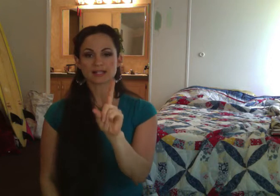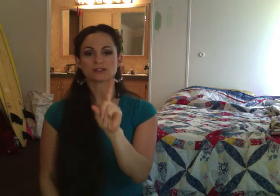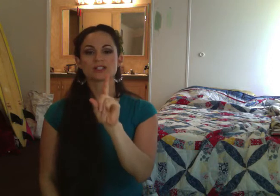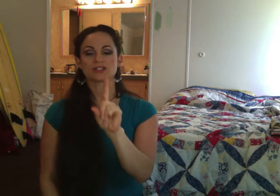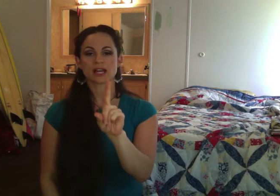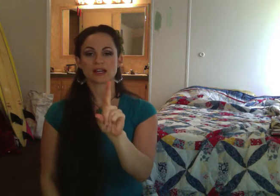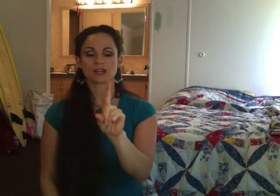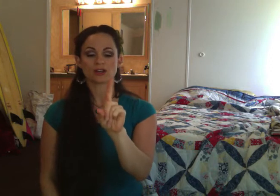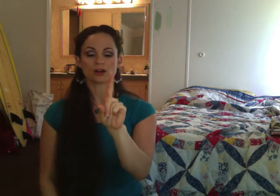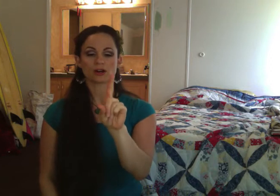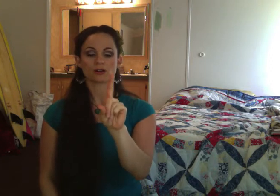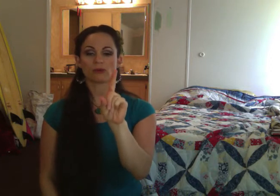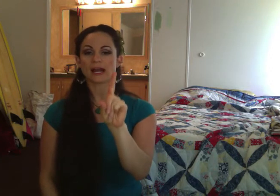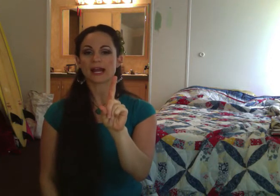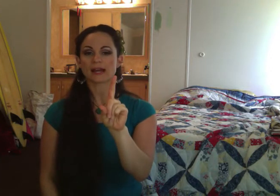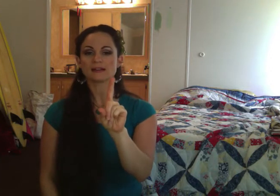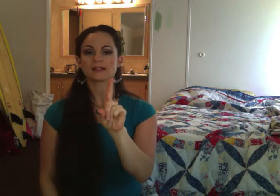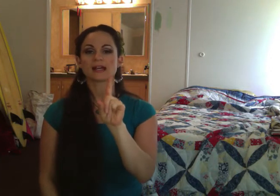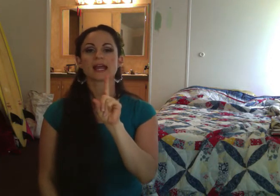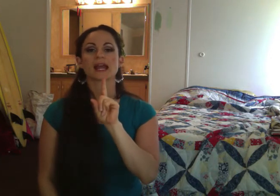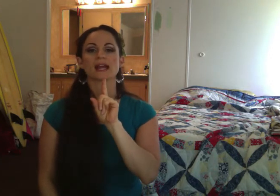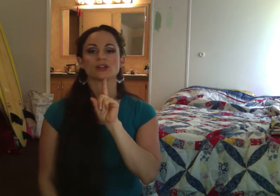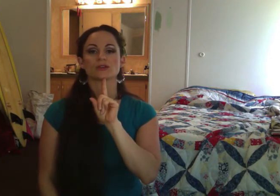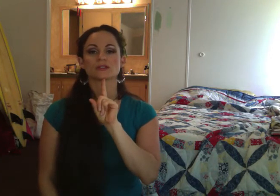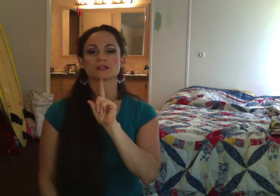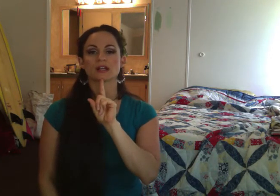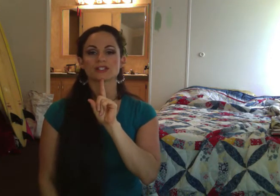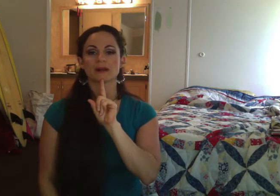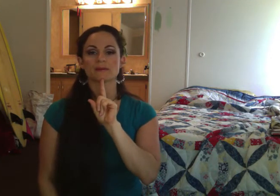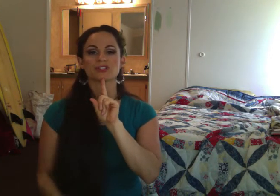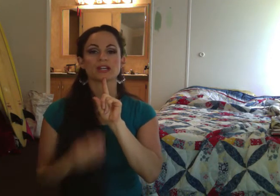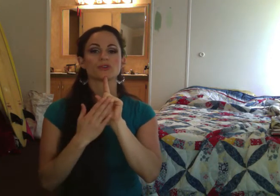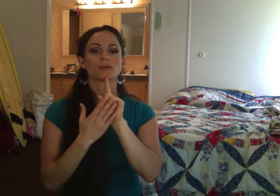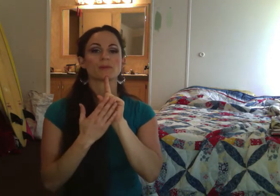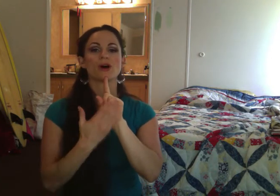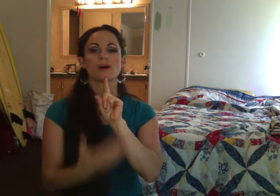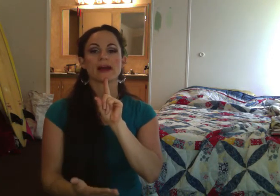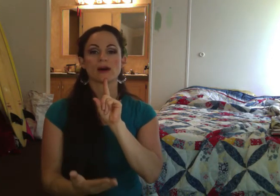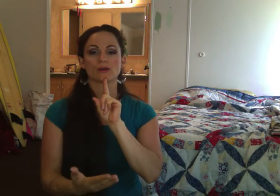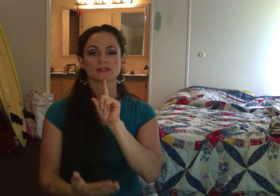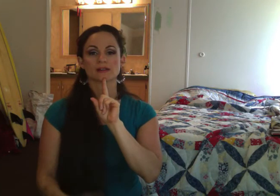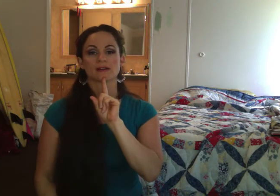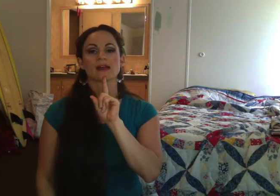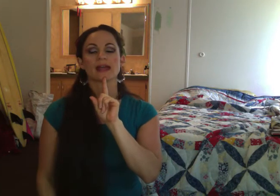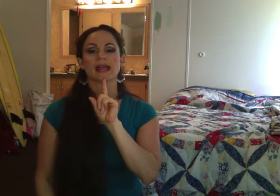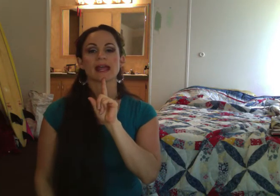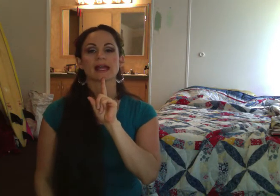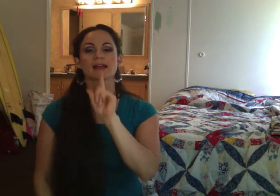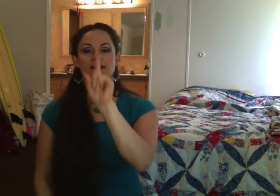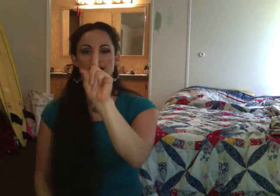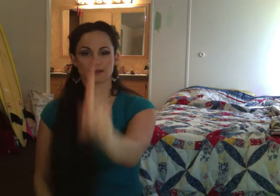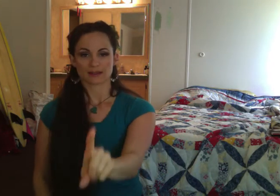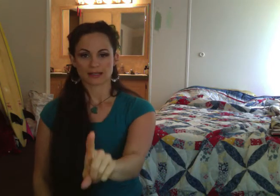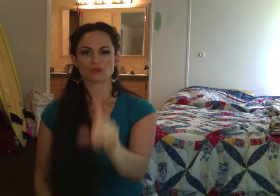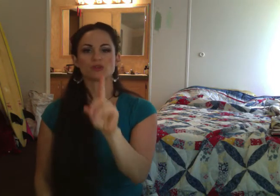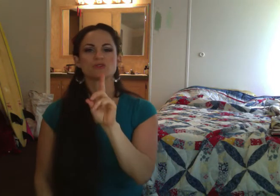singleness, you take your right hand and you touch the bottom of your chin with your palm out. Because when you say